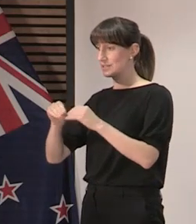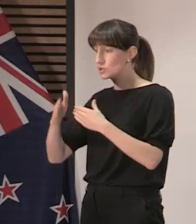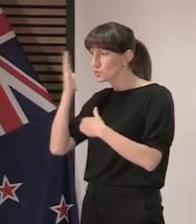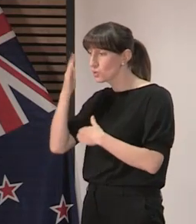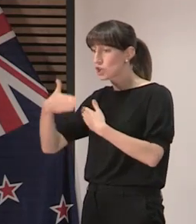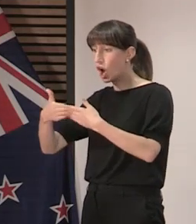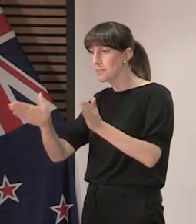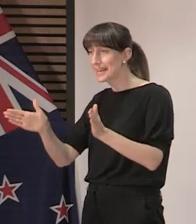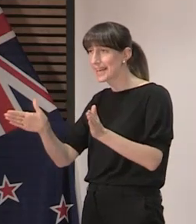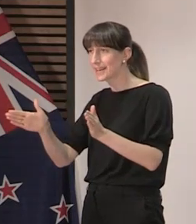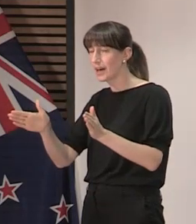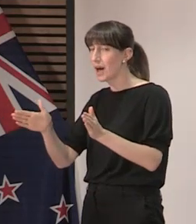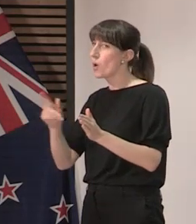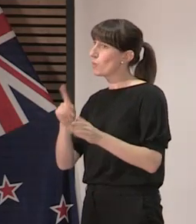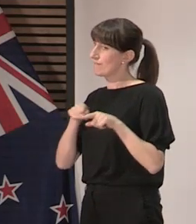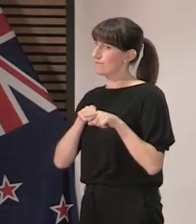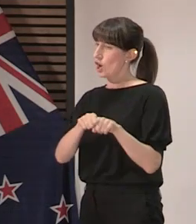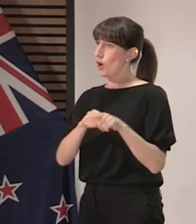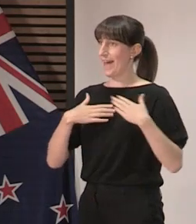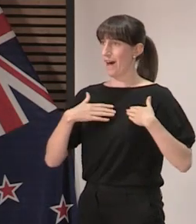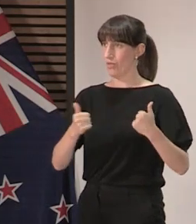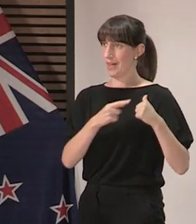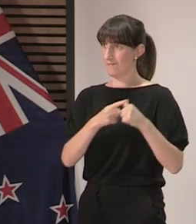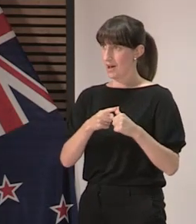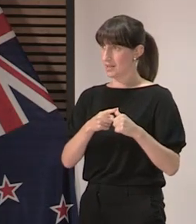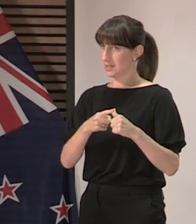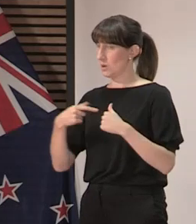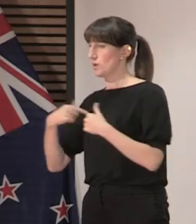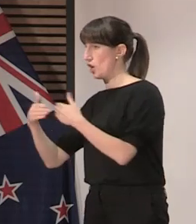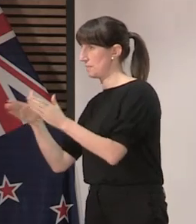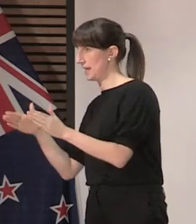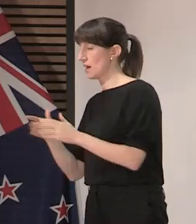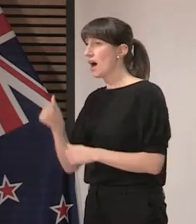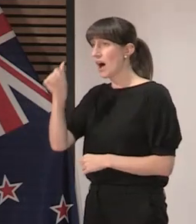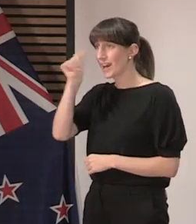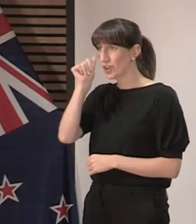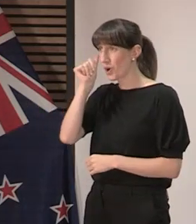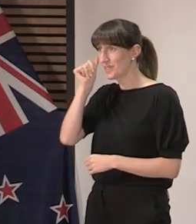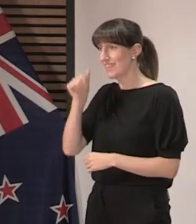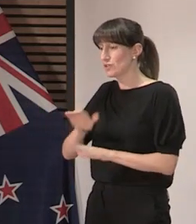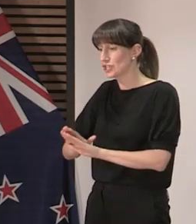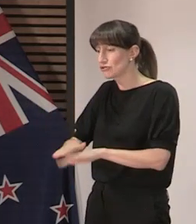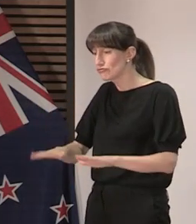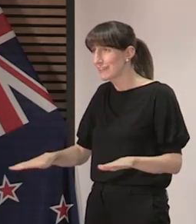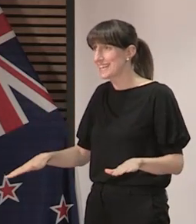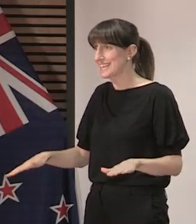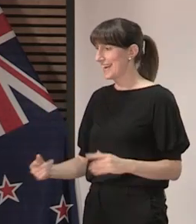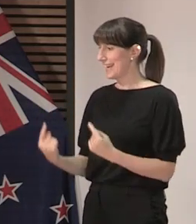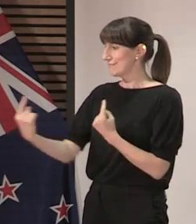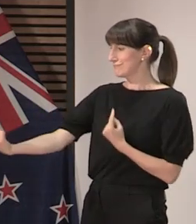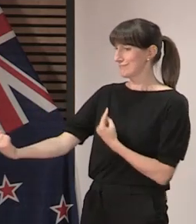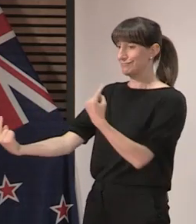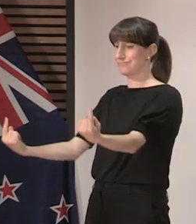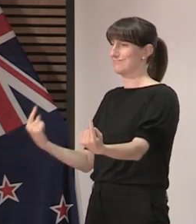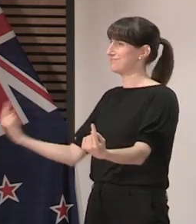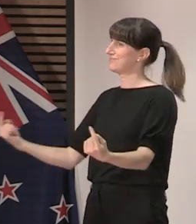on the latest public health advice. I know that physical distancing will be very difficult with children and young